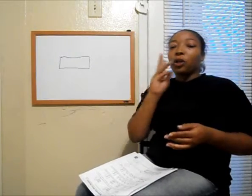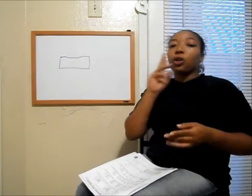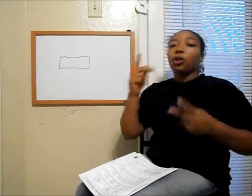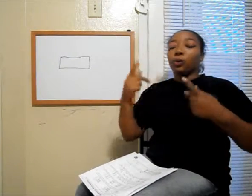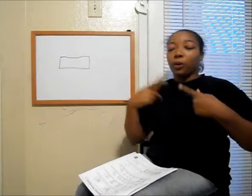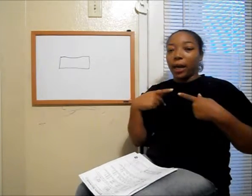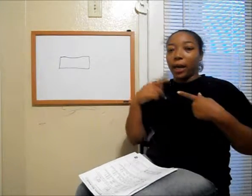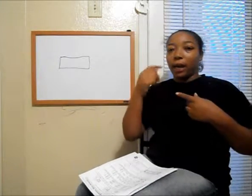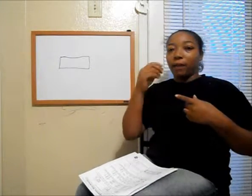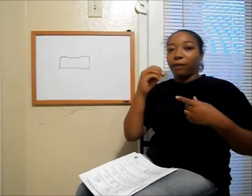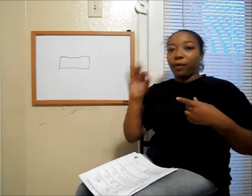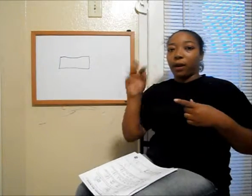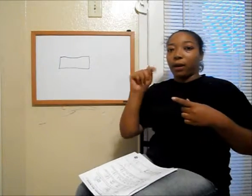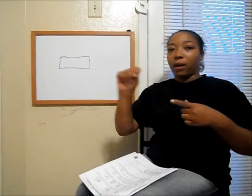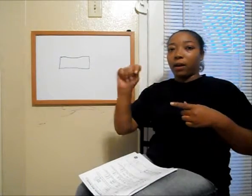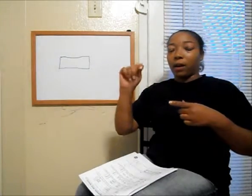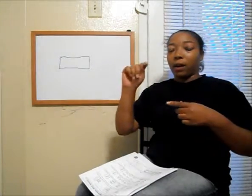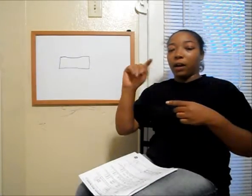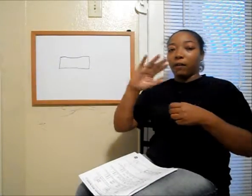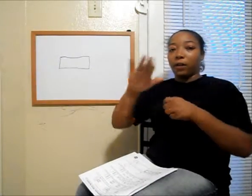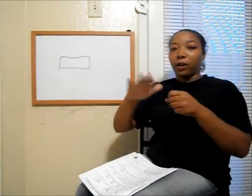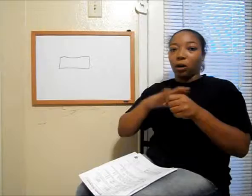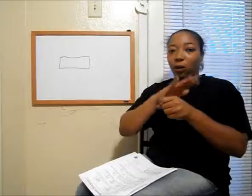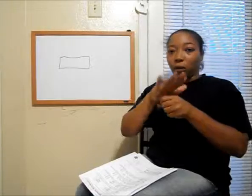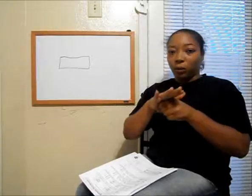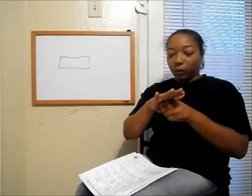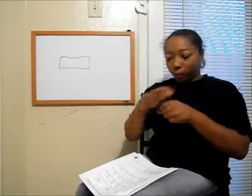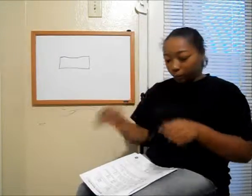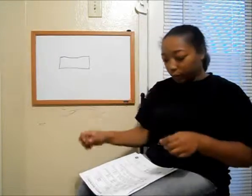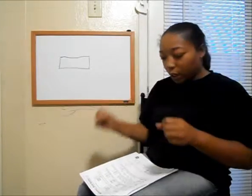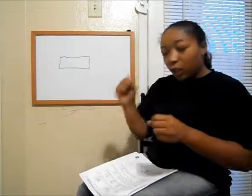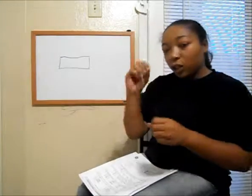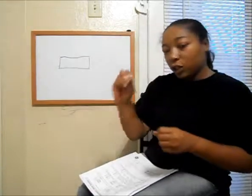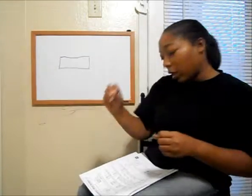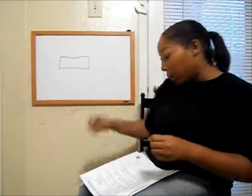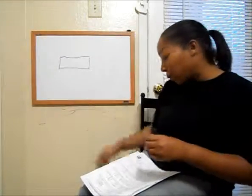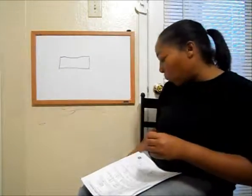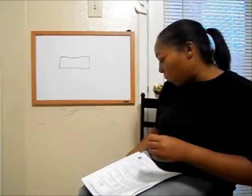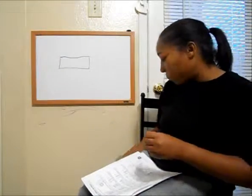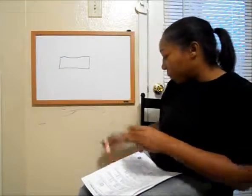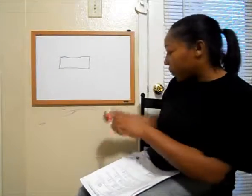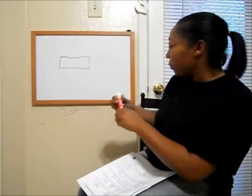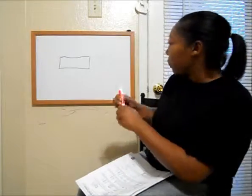you will have of the whole. So